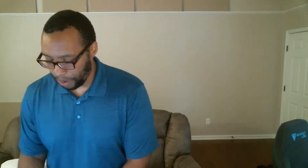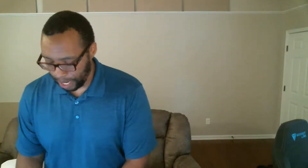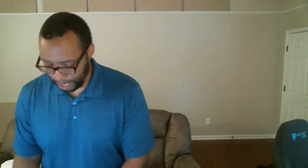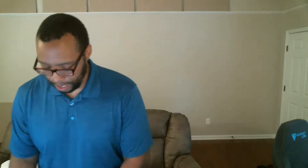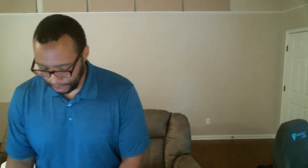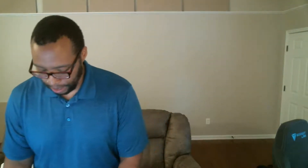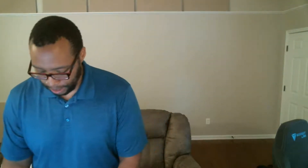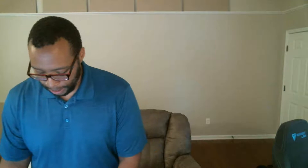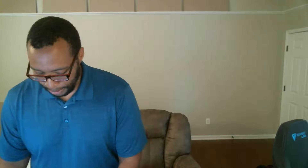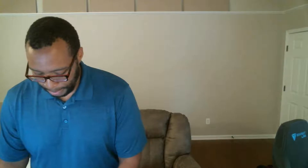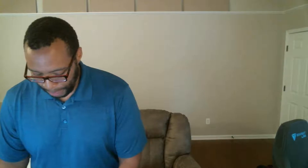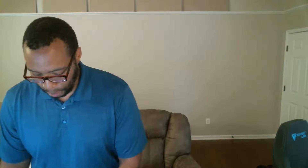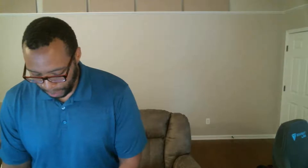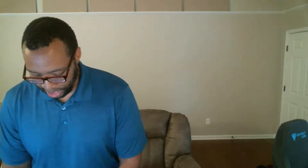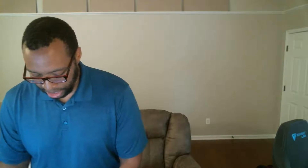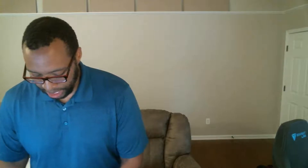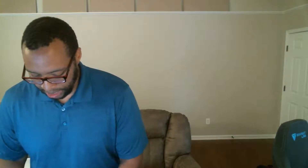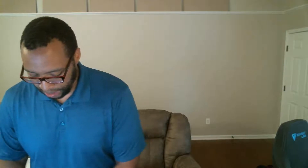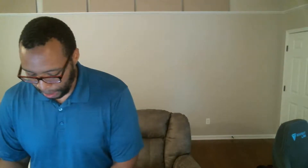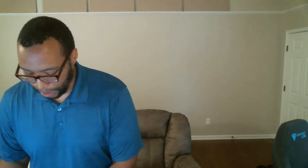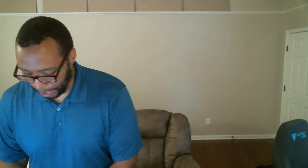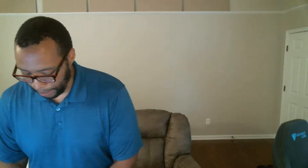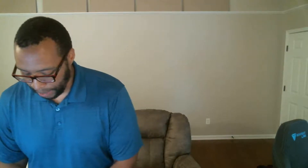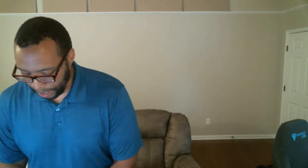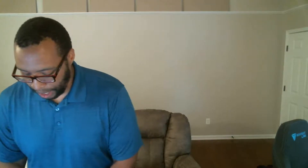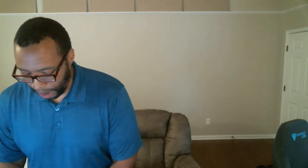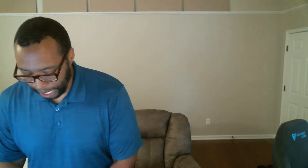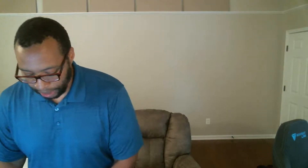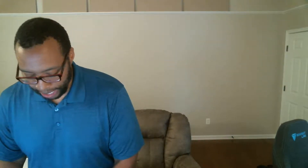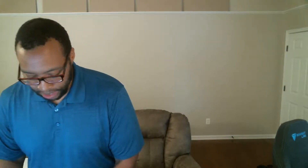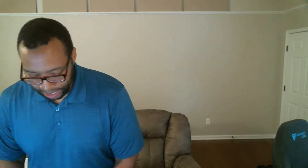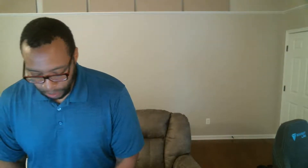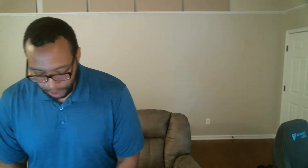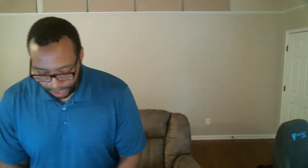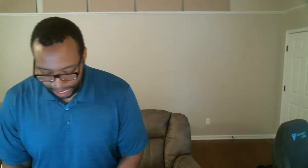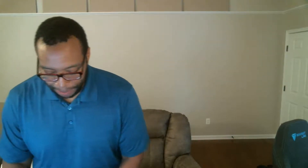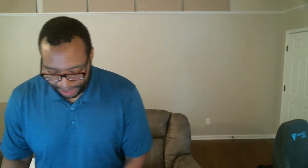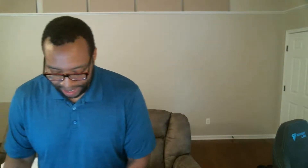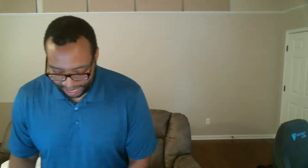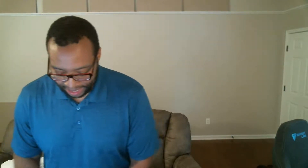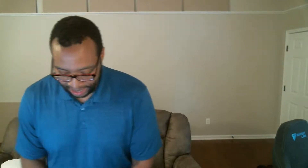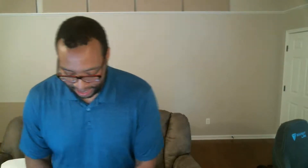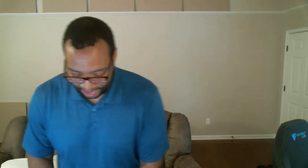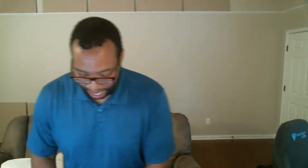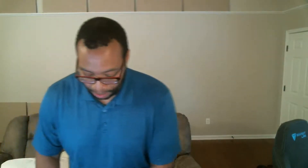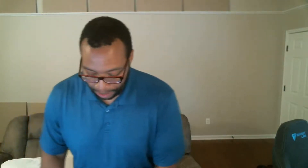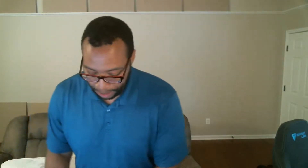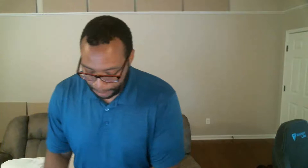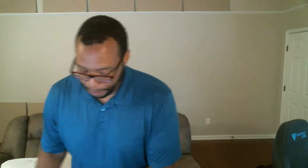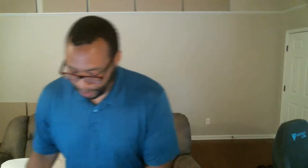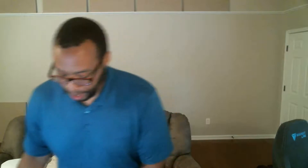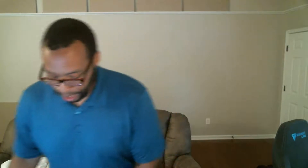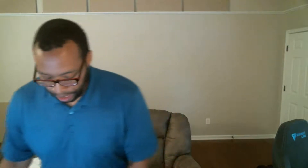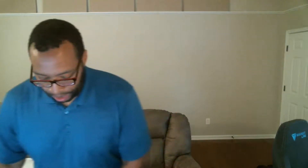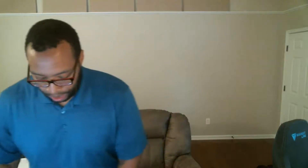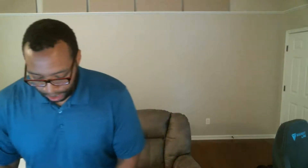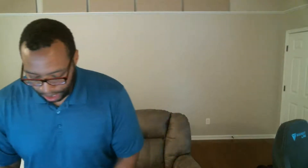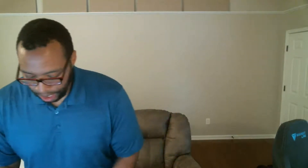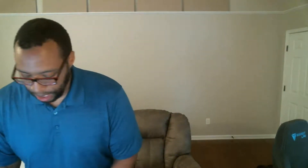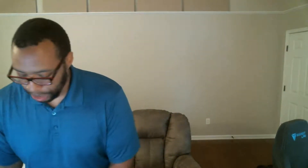it? No questions? Okay. All right, great. So let's work on a couple of sentences now. Do you